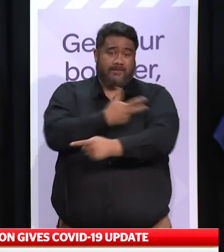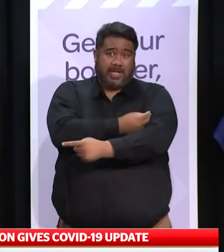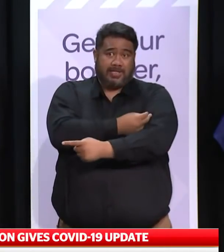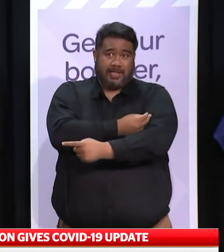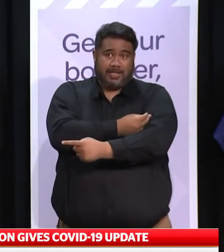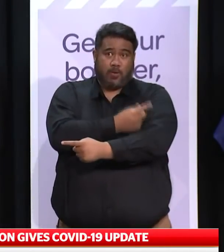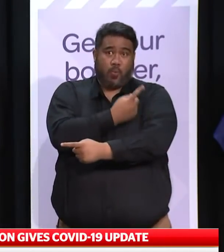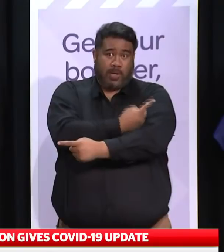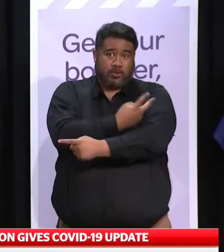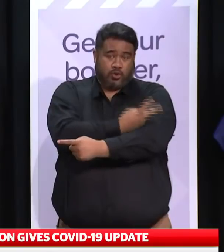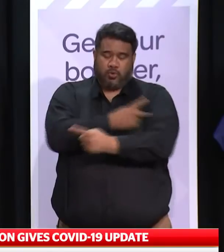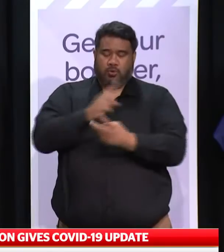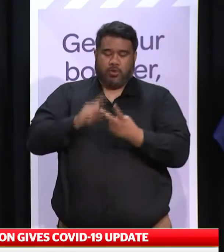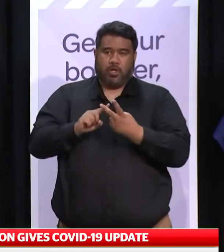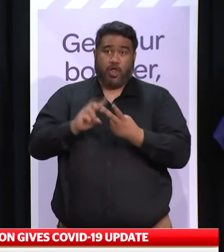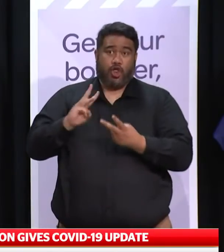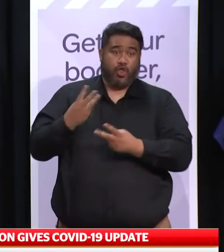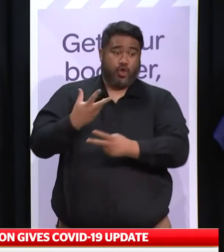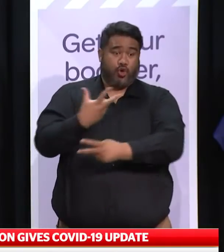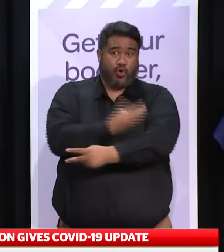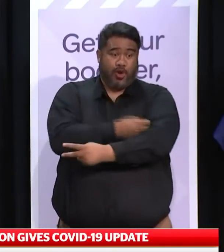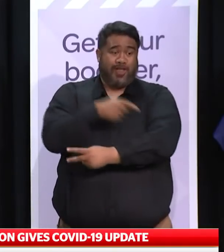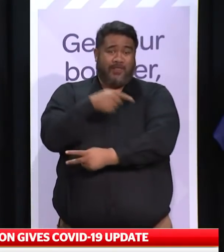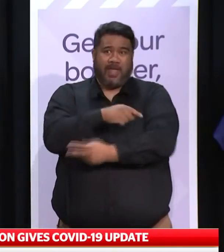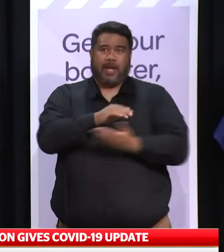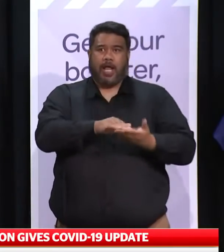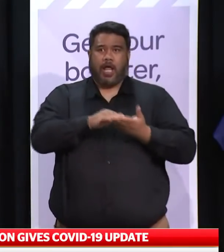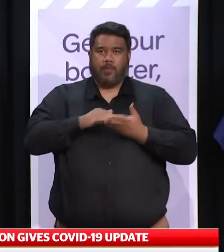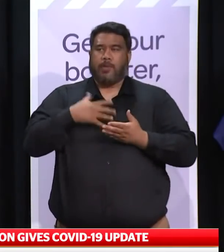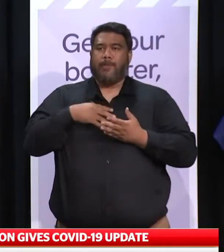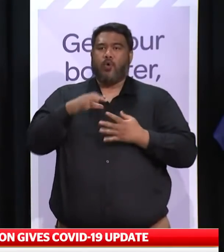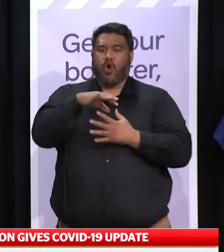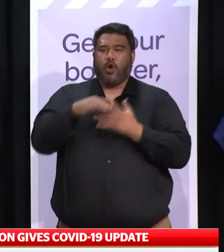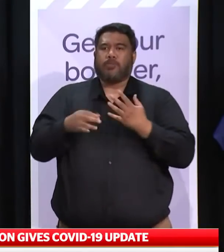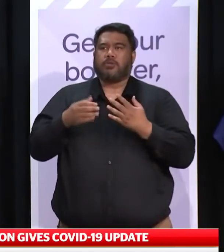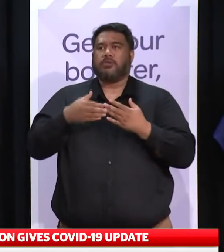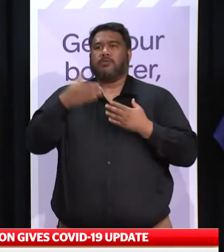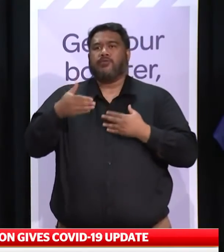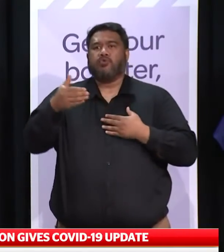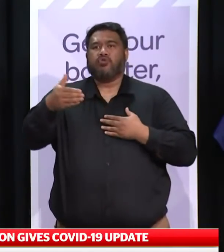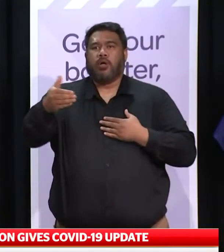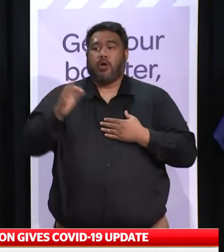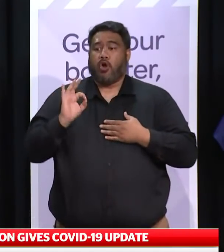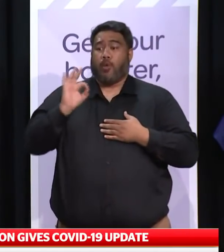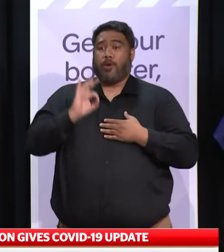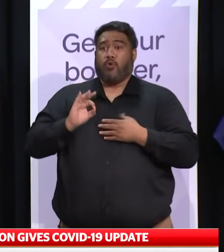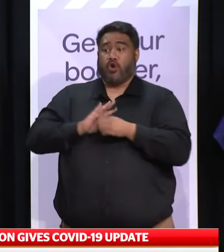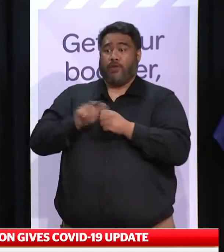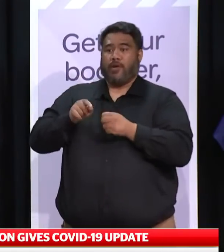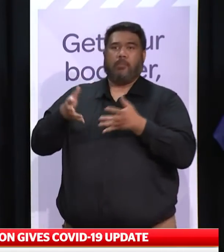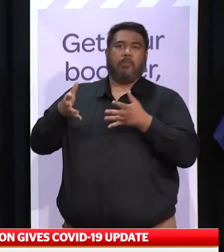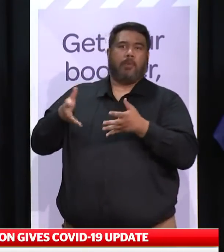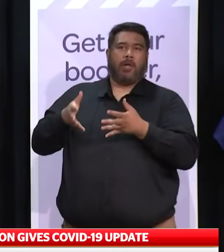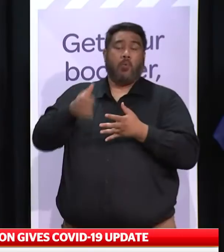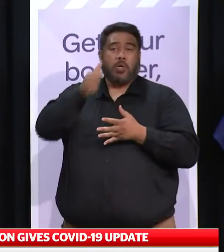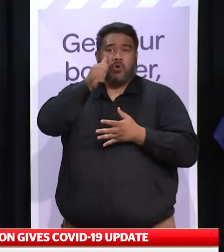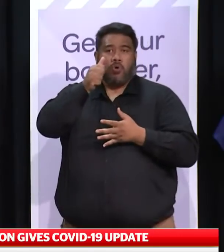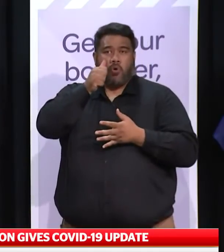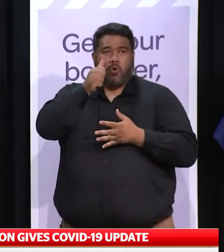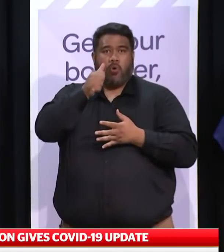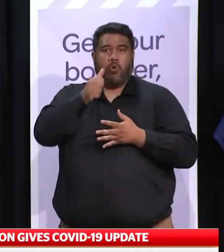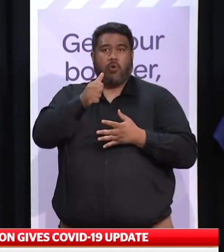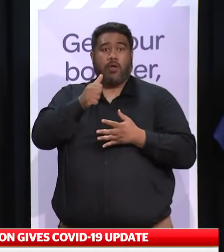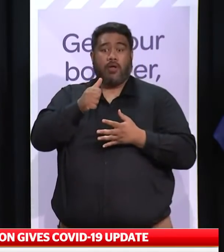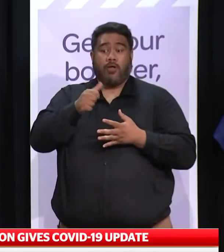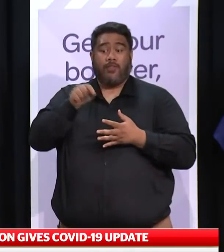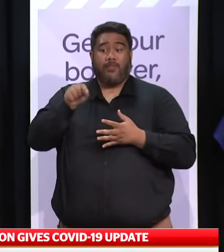far more options and choices than we've had previously, and obviously what we know about Omicron is that for a large number of people